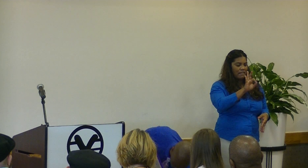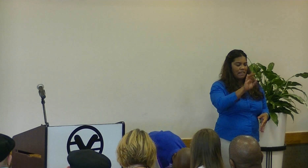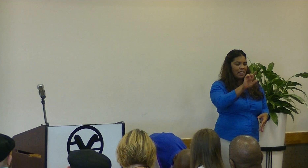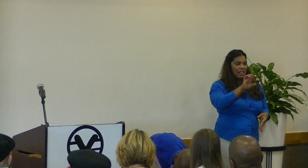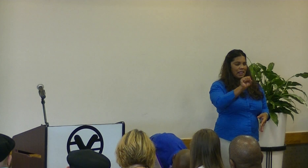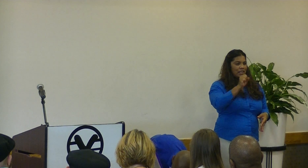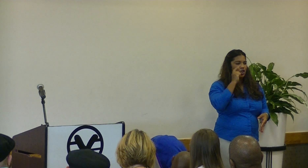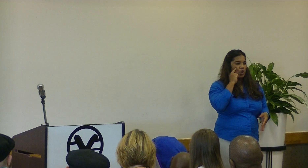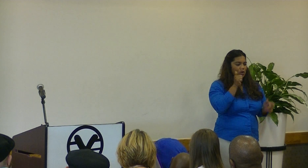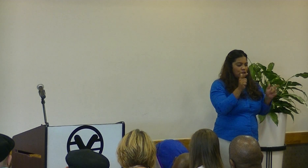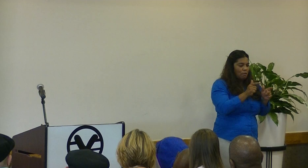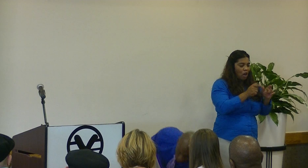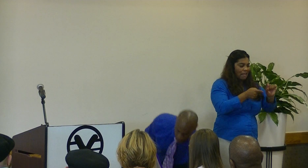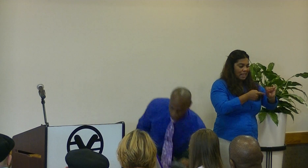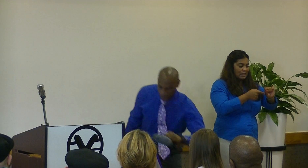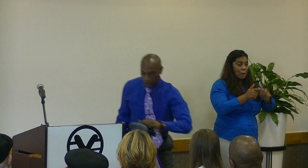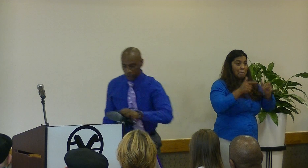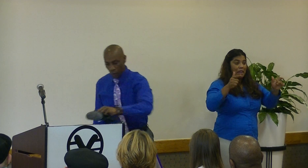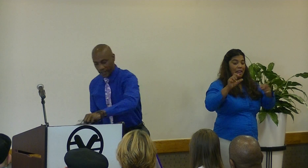self,